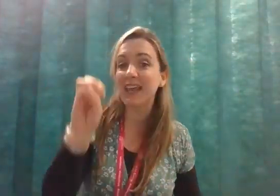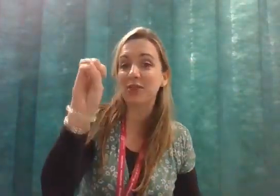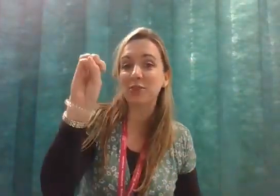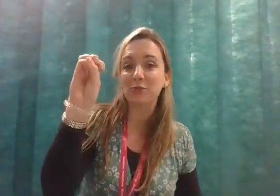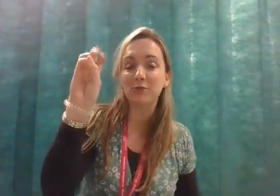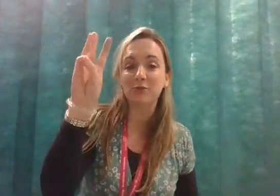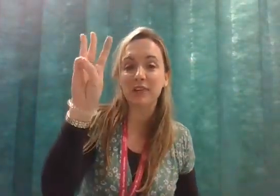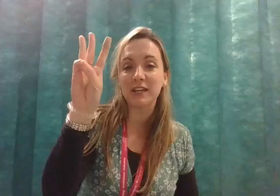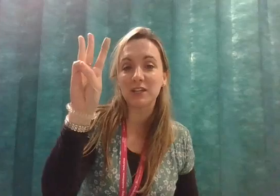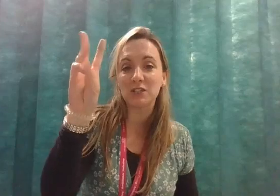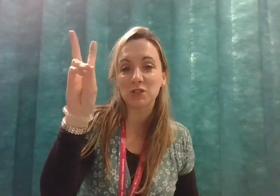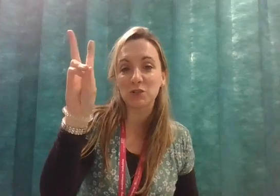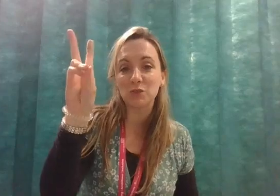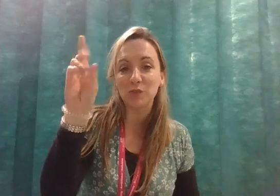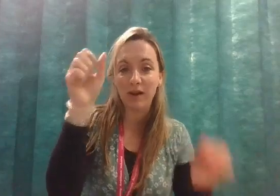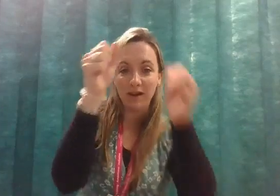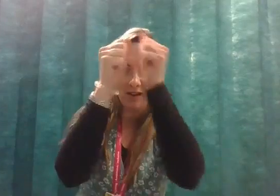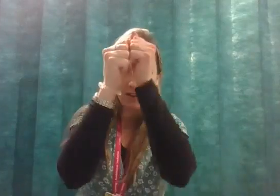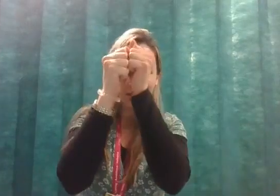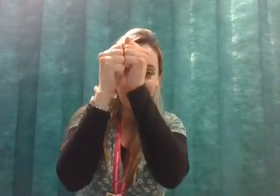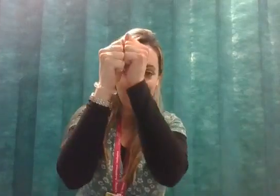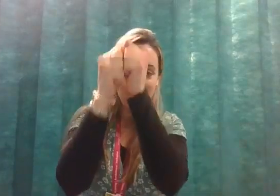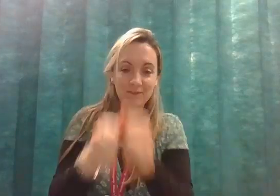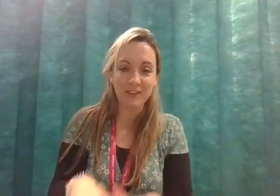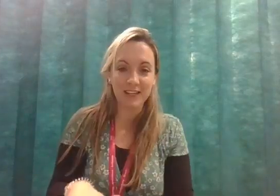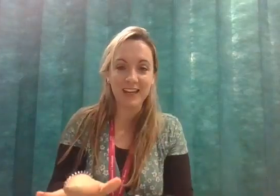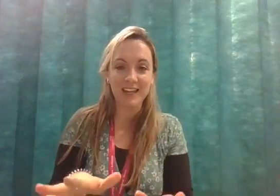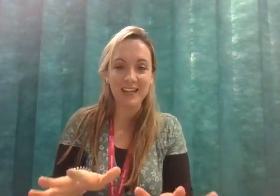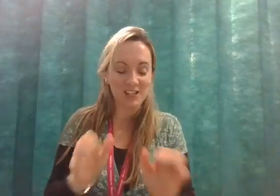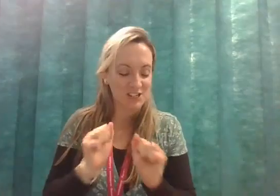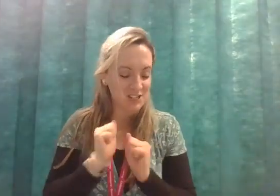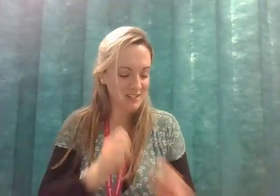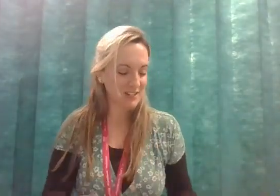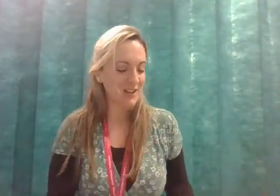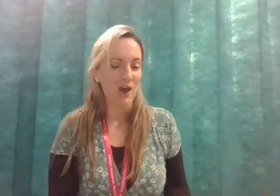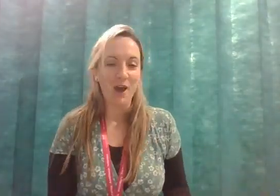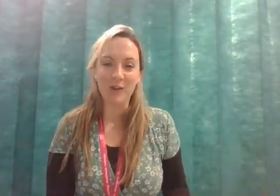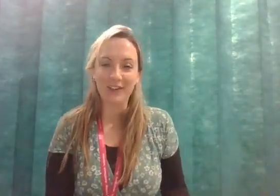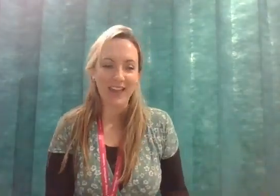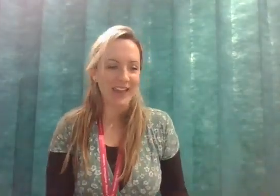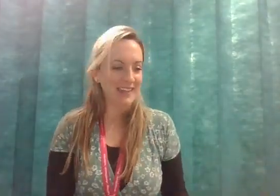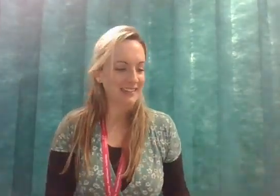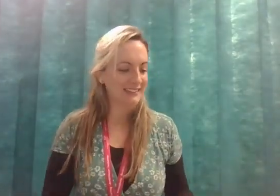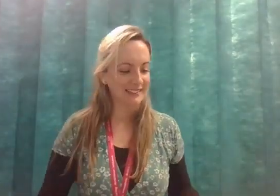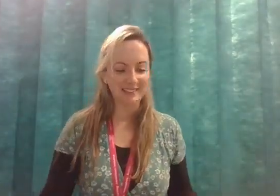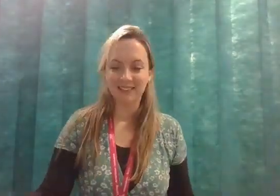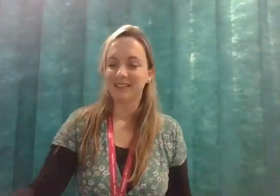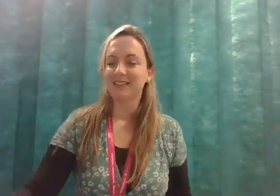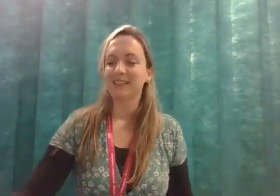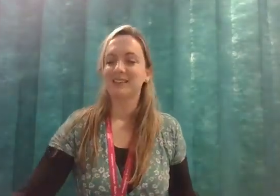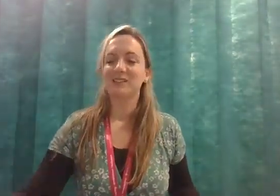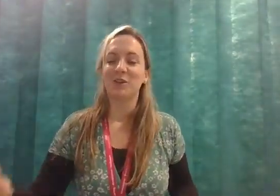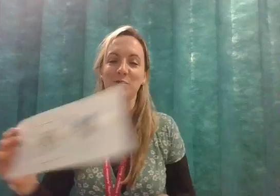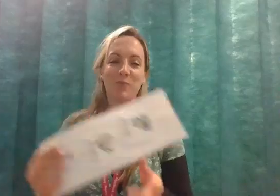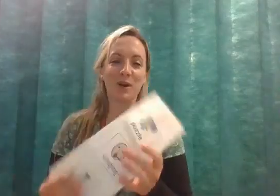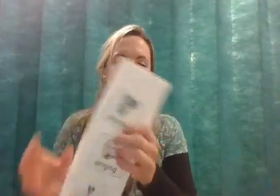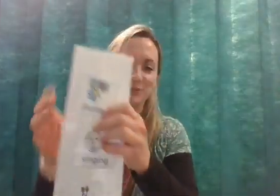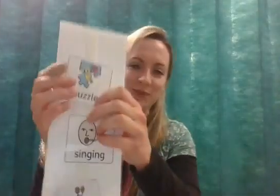in 3, 2, 1. Finished. Okay. So the puzzle